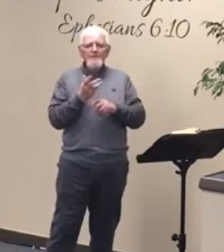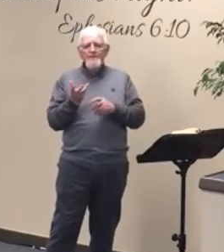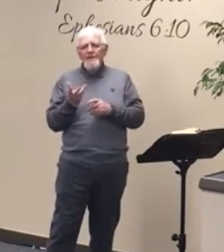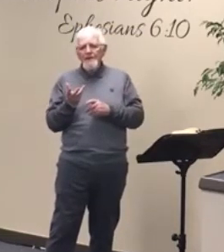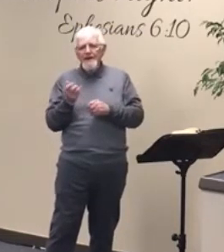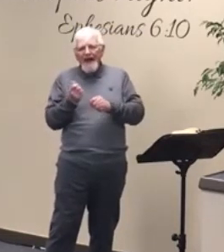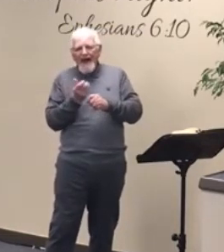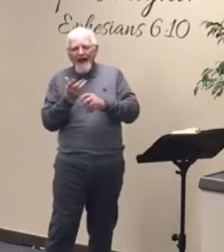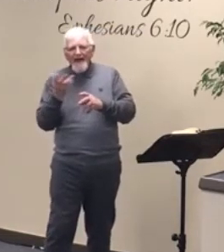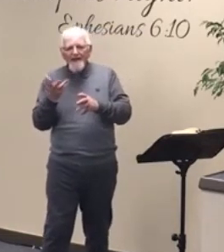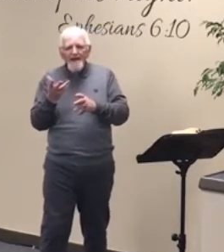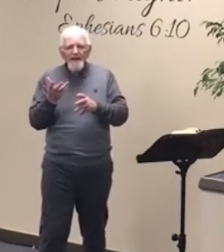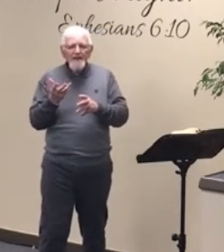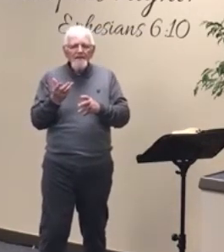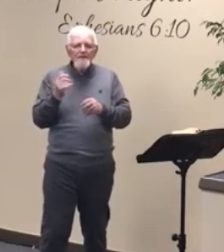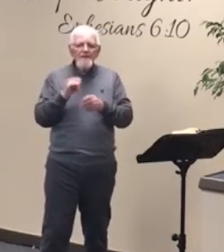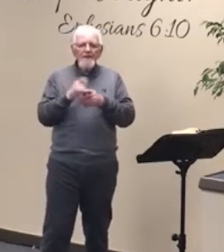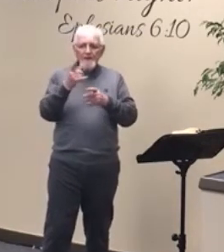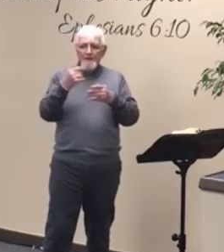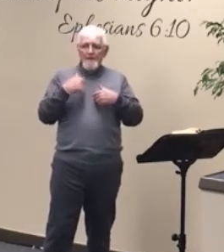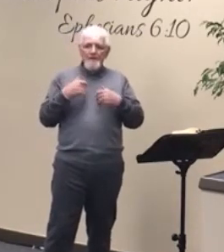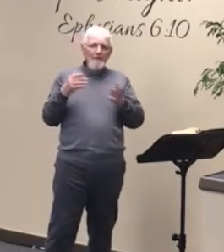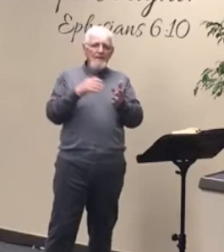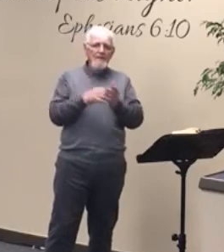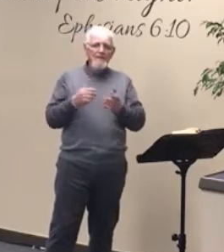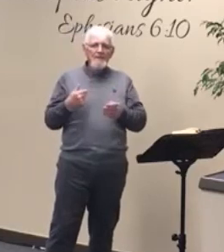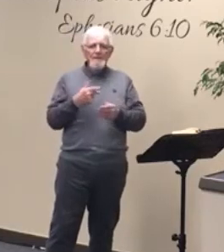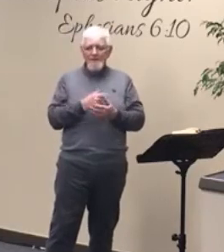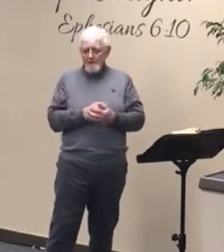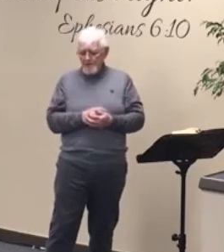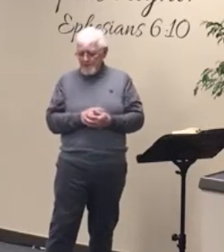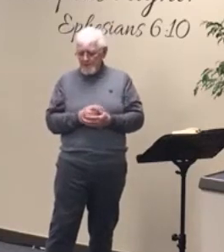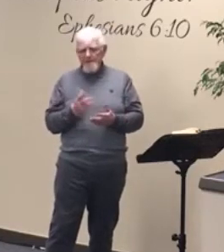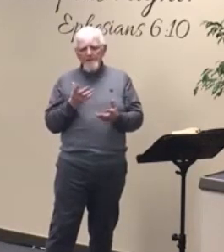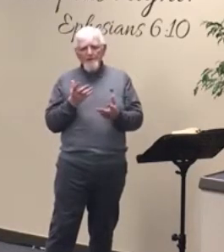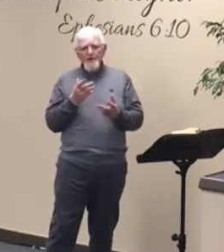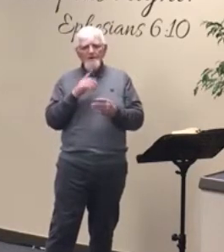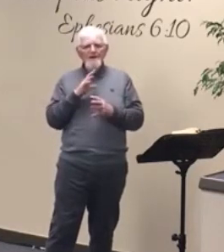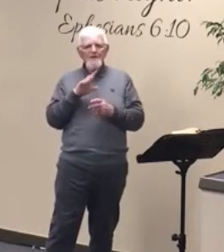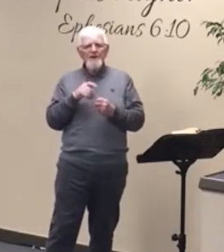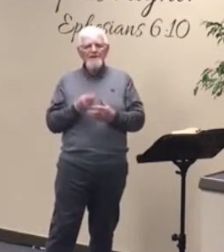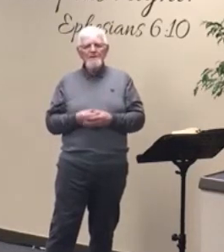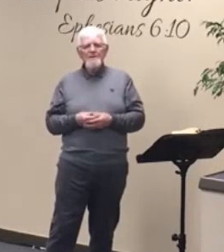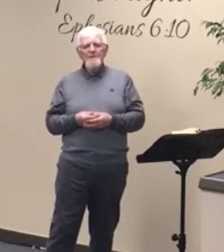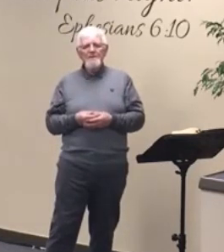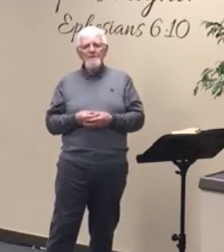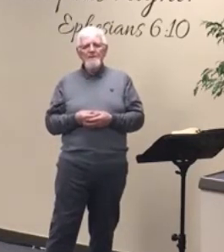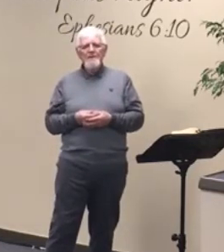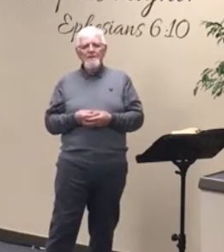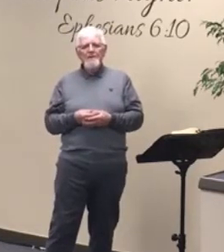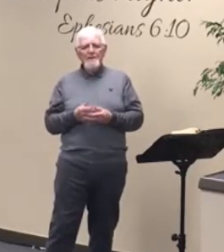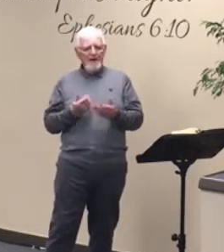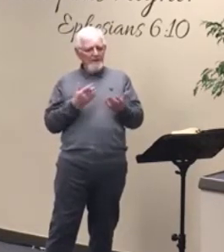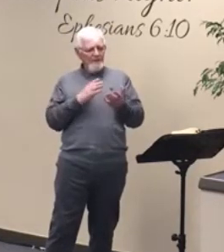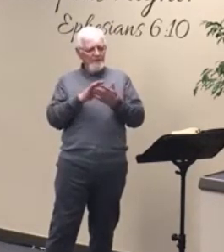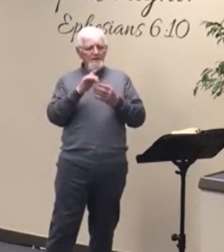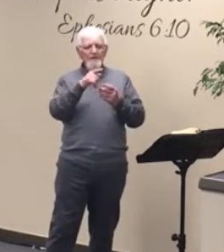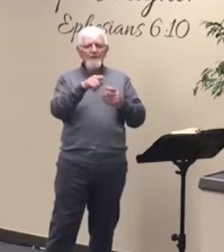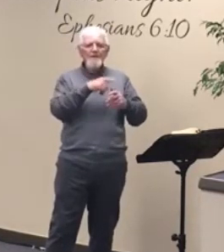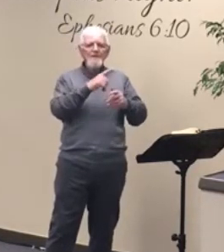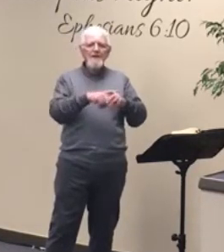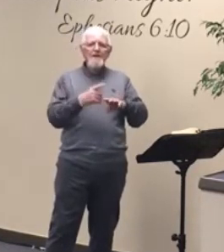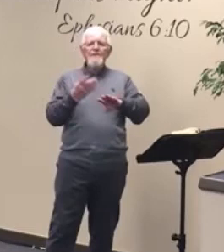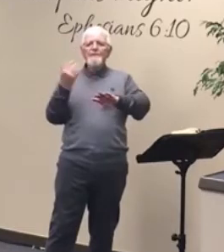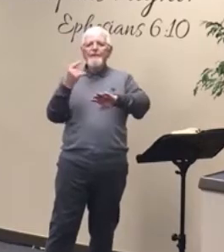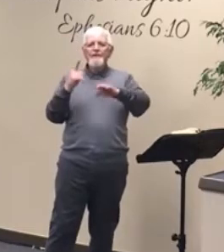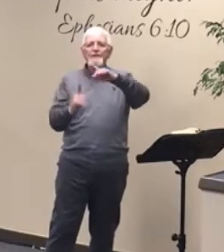Is there anything ought that you have against us? And Joseph's going to say, What are you guys talking about? I forgave you a long time before you showed up,